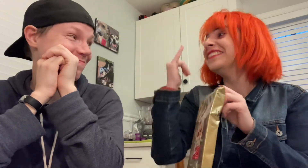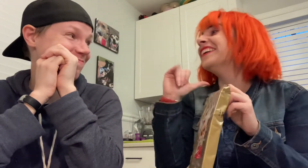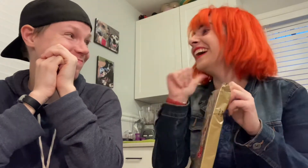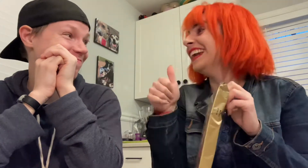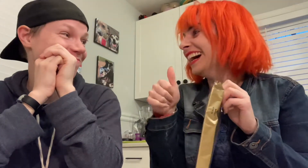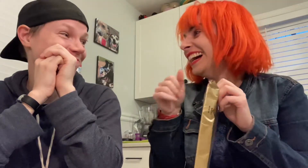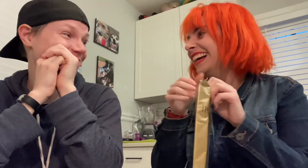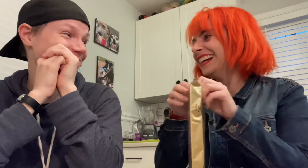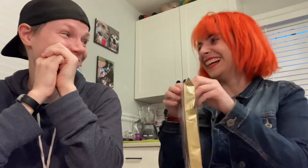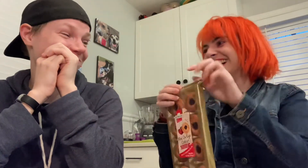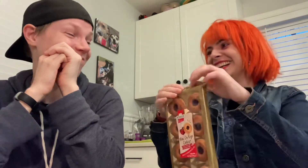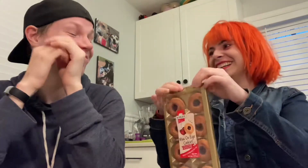Why?